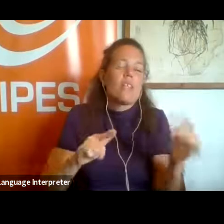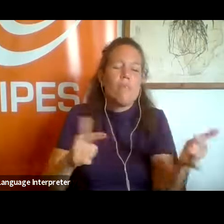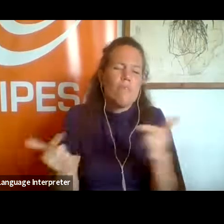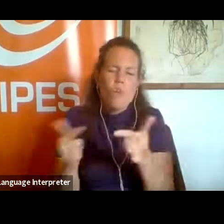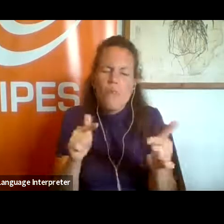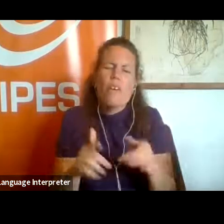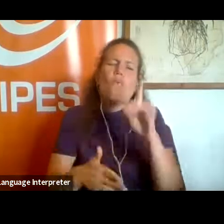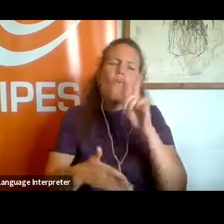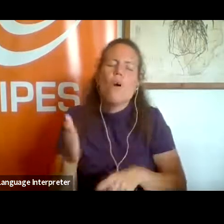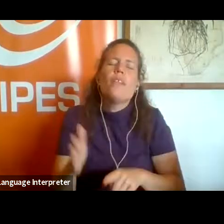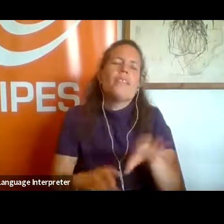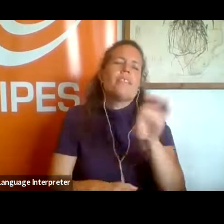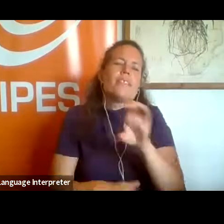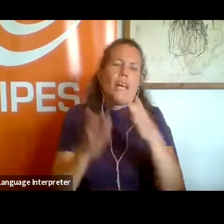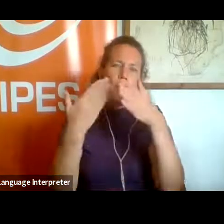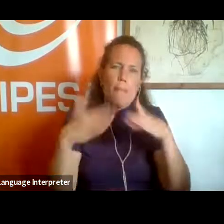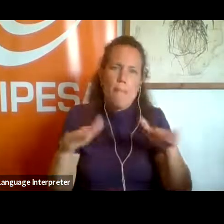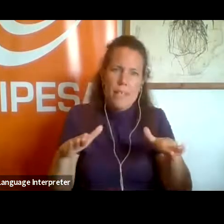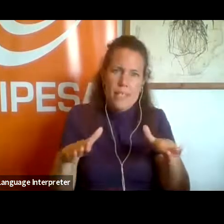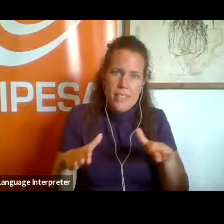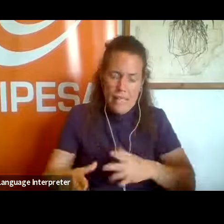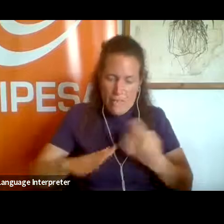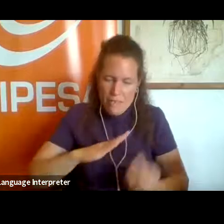and even on a global scale?